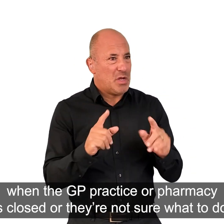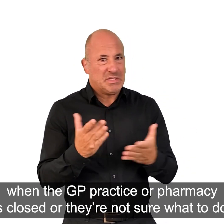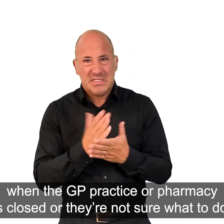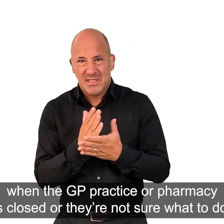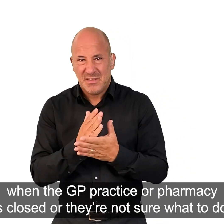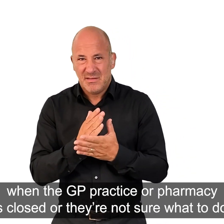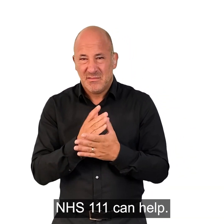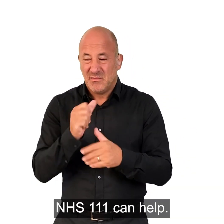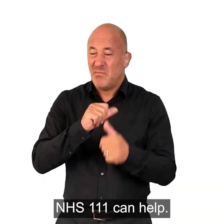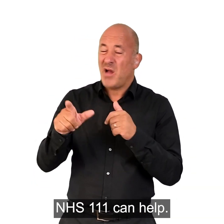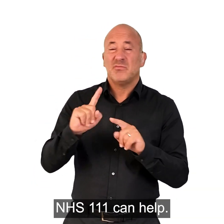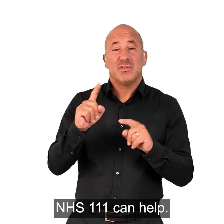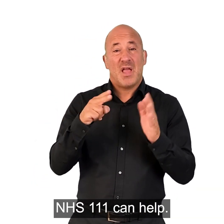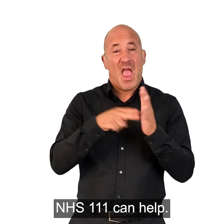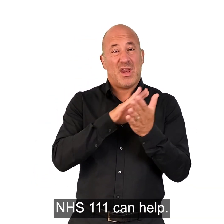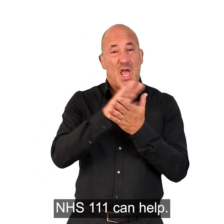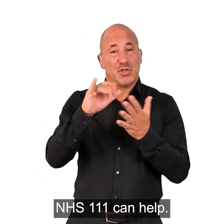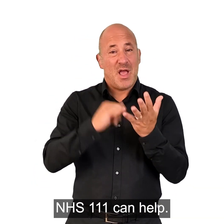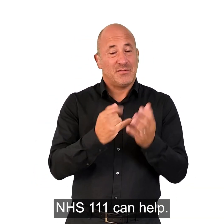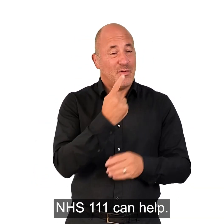do, NHS 111 can help.